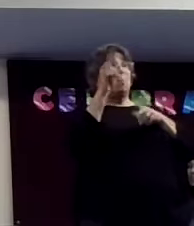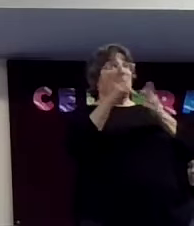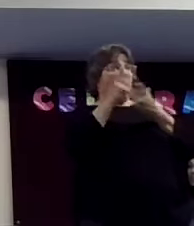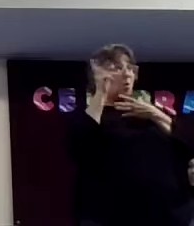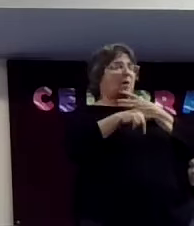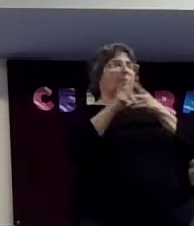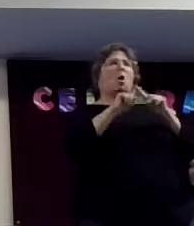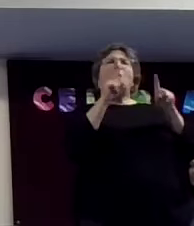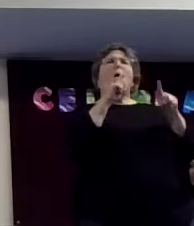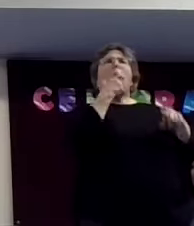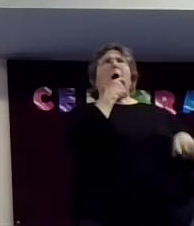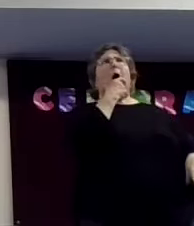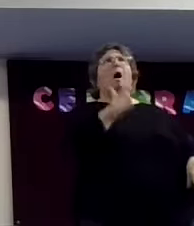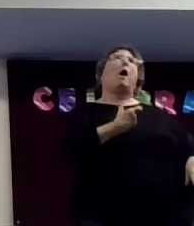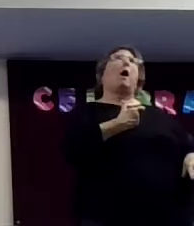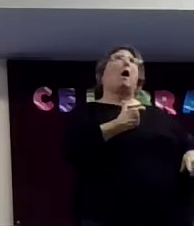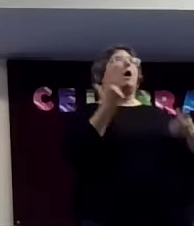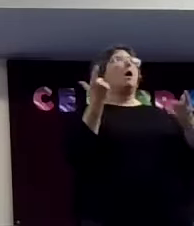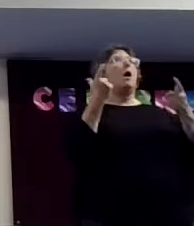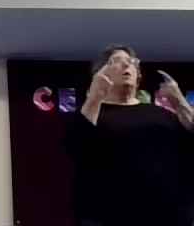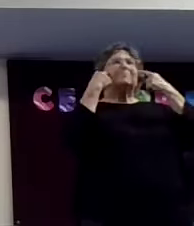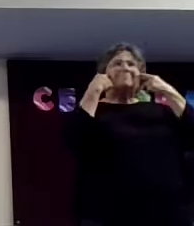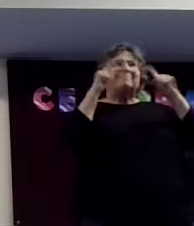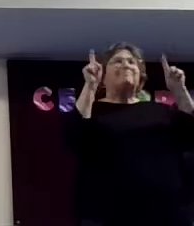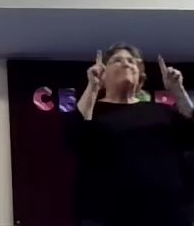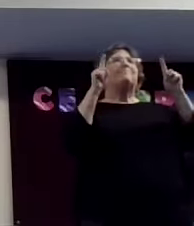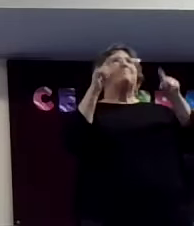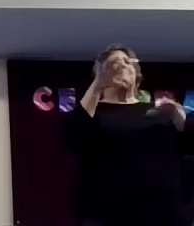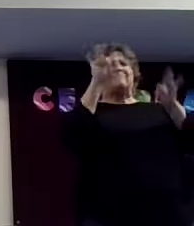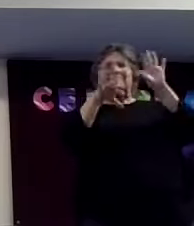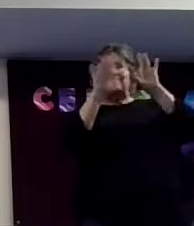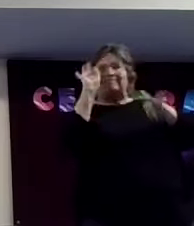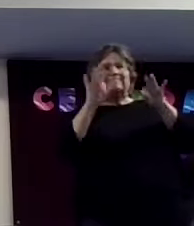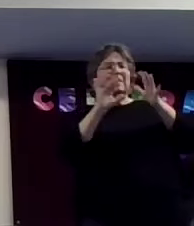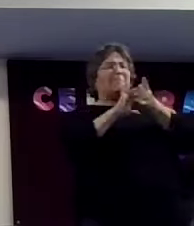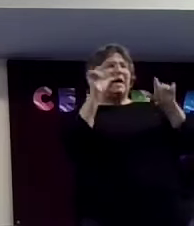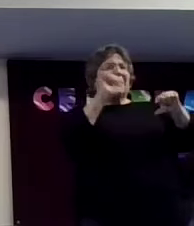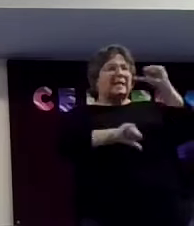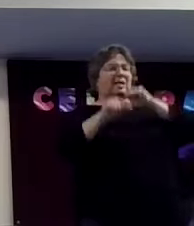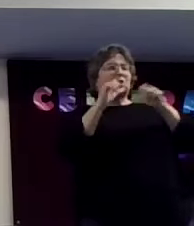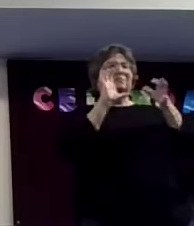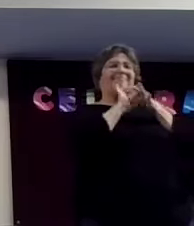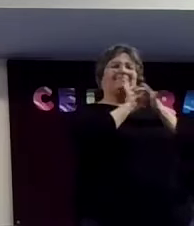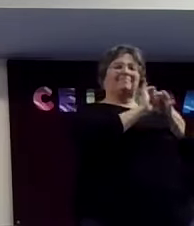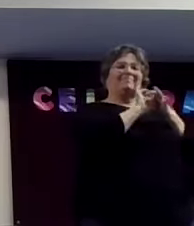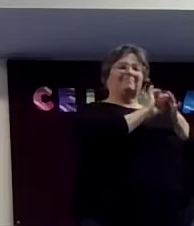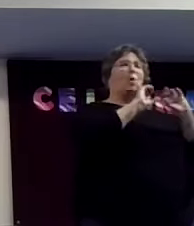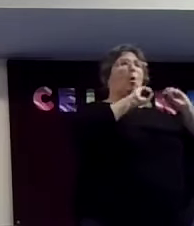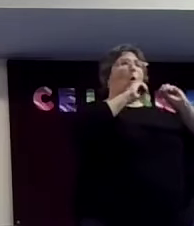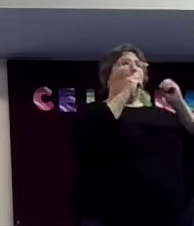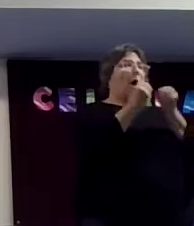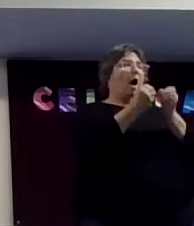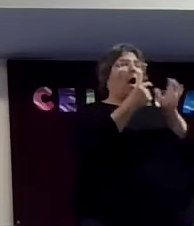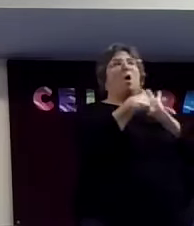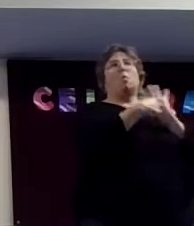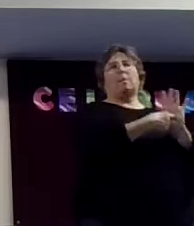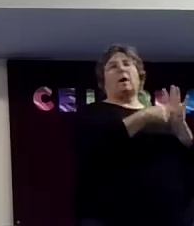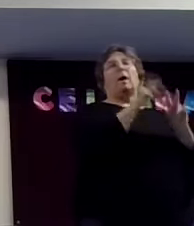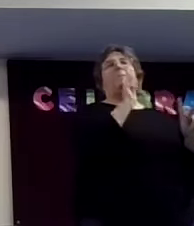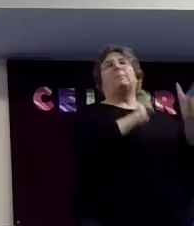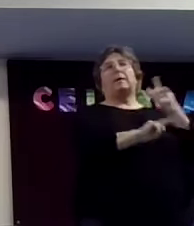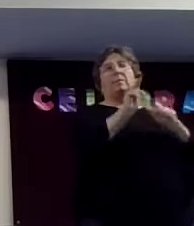of its breathtaking breakthroughs in robotics and medical science, should partner directly with organizations